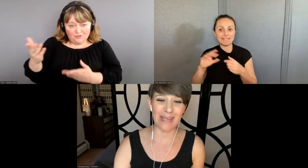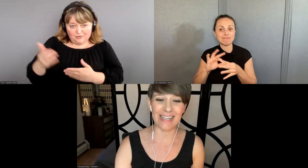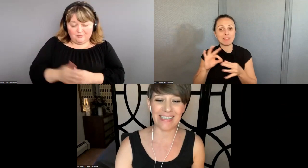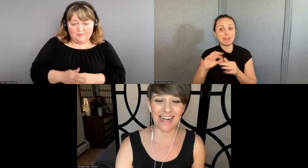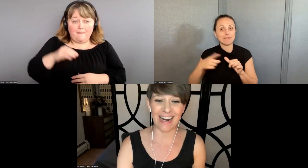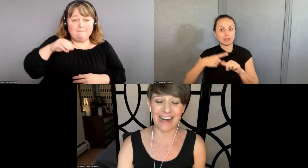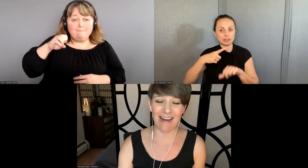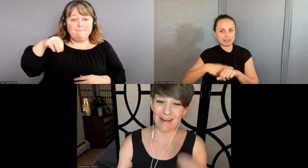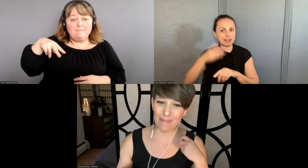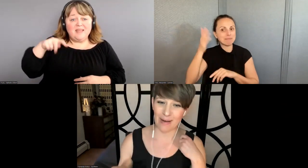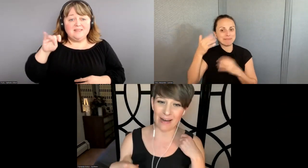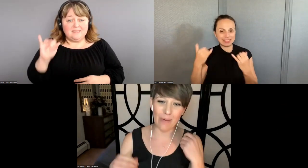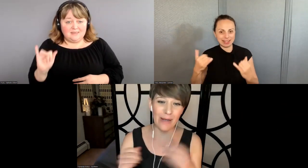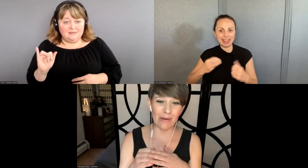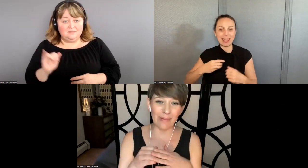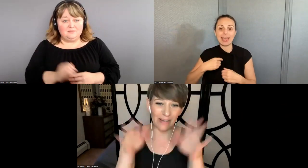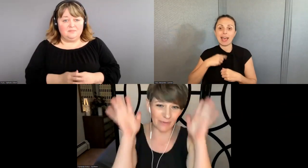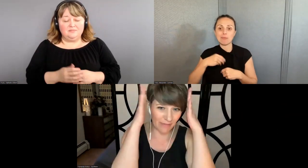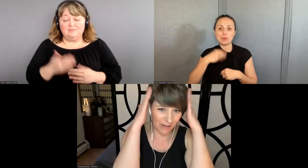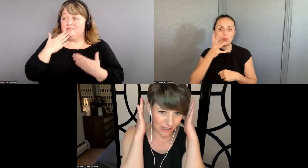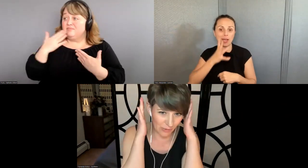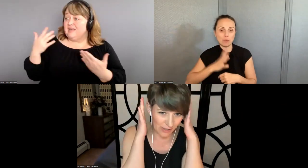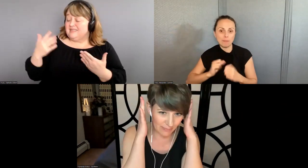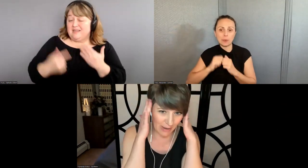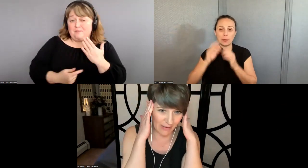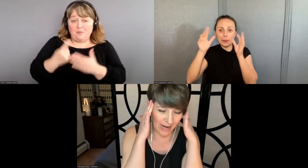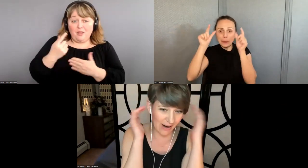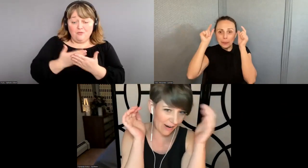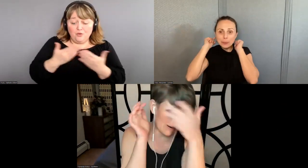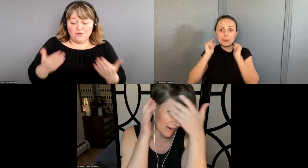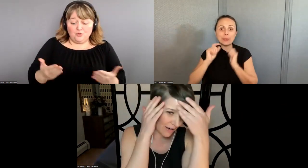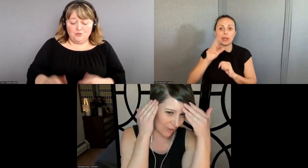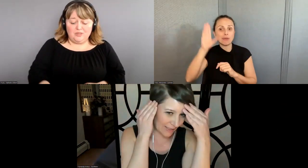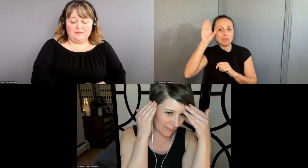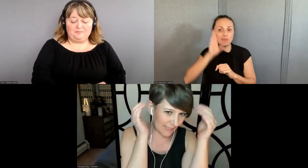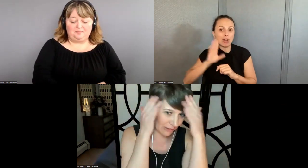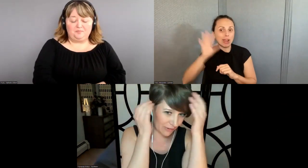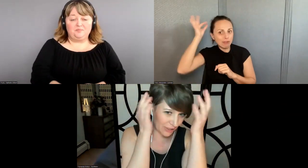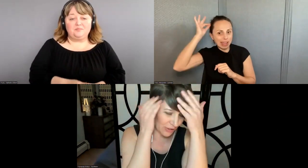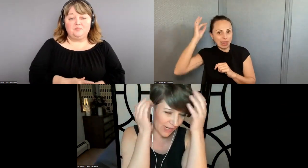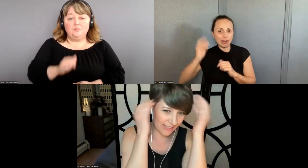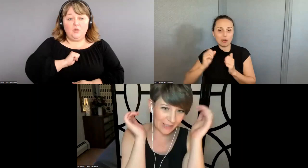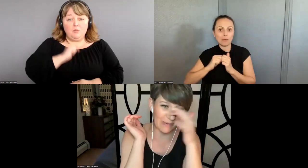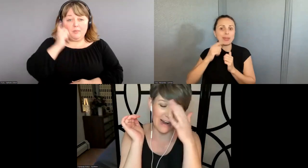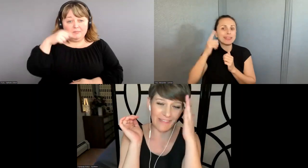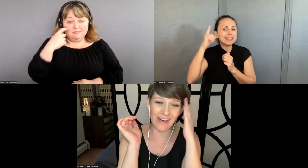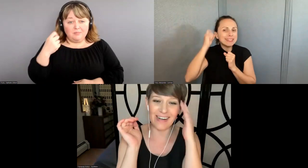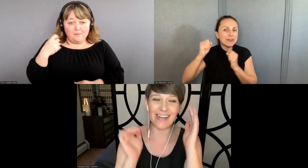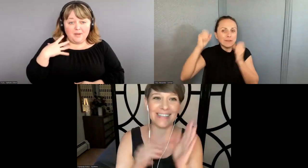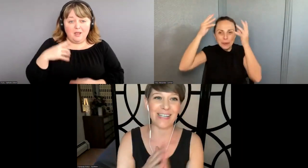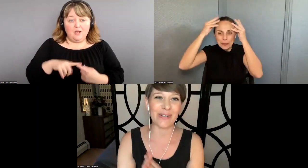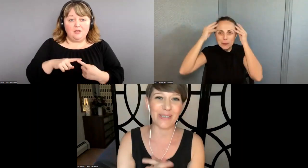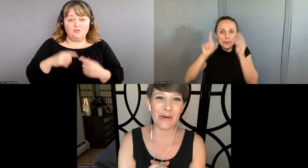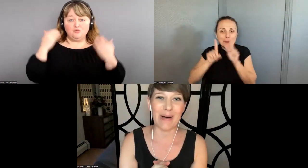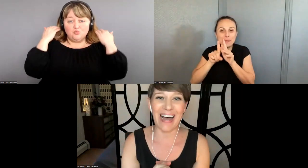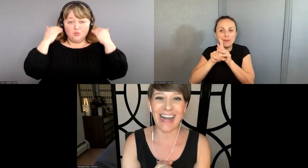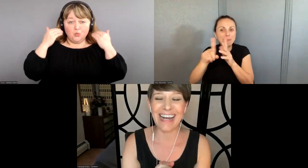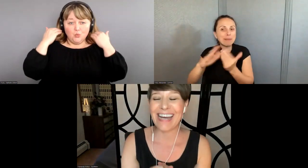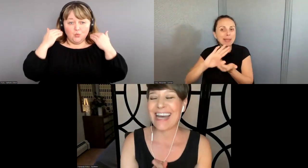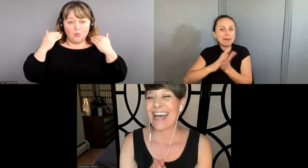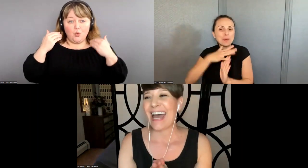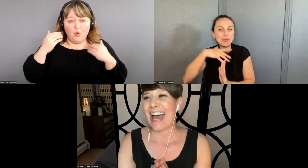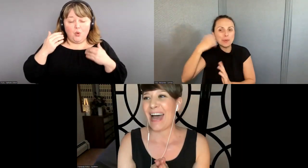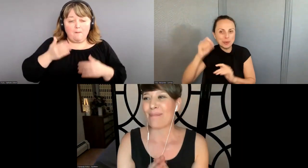time speaking today. I'm a white woman with very short brown hair with some silver streaks arriving as the years go